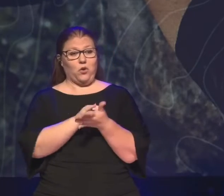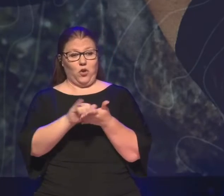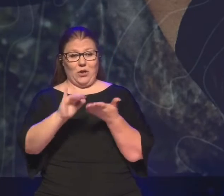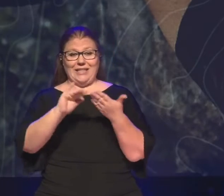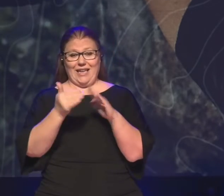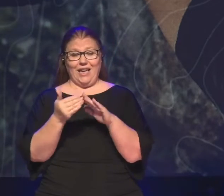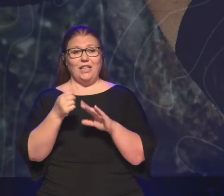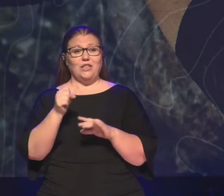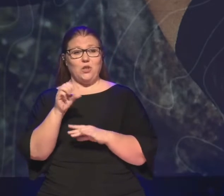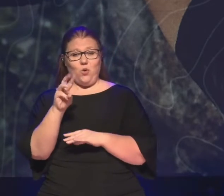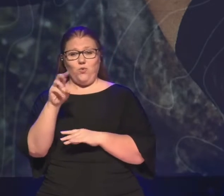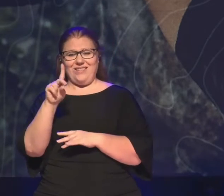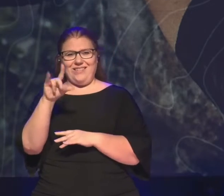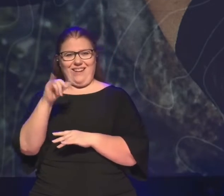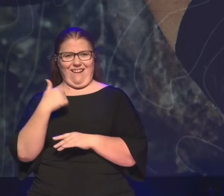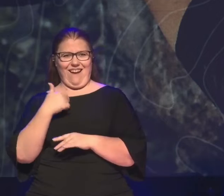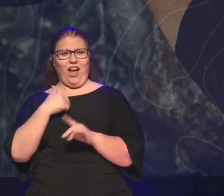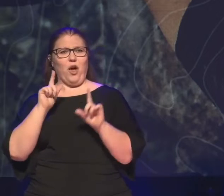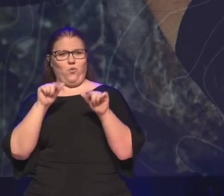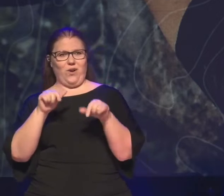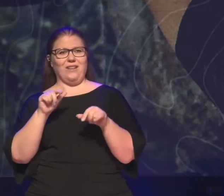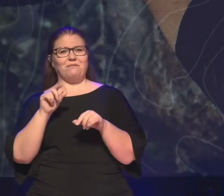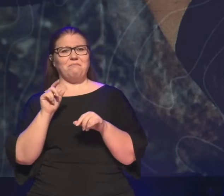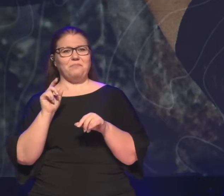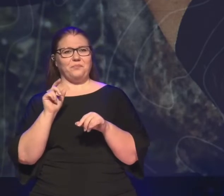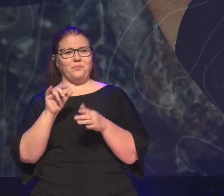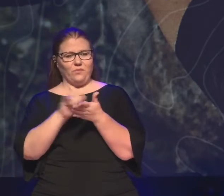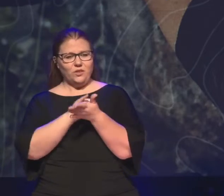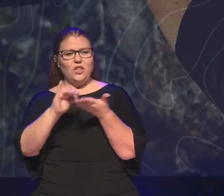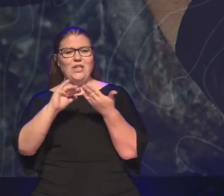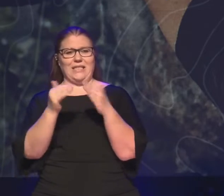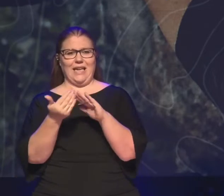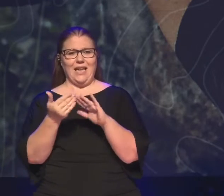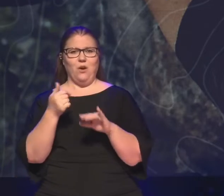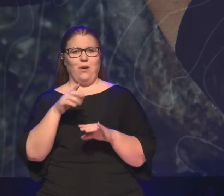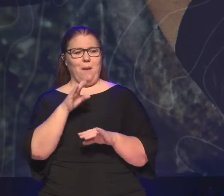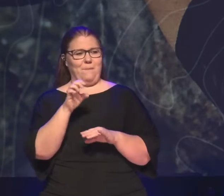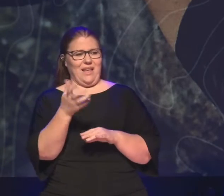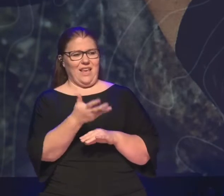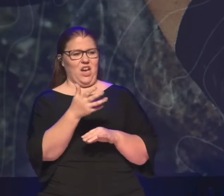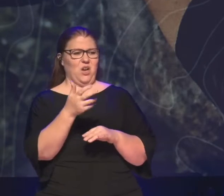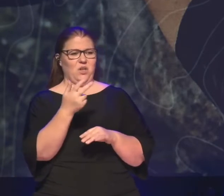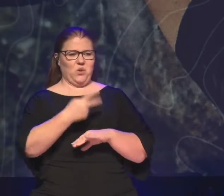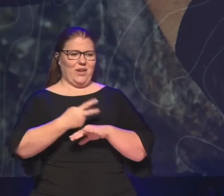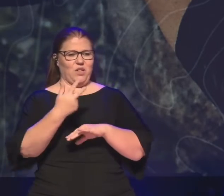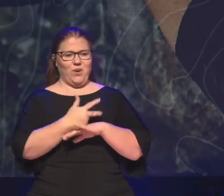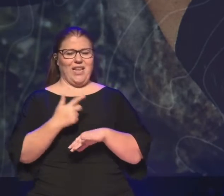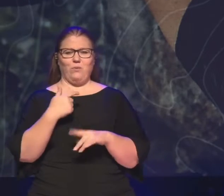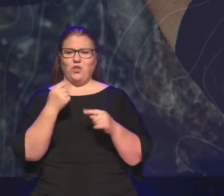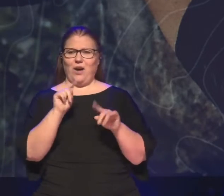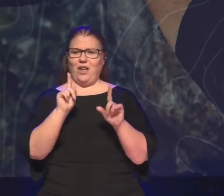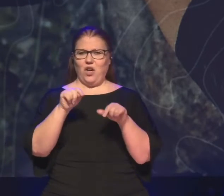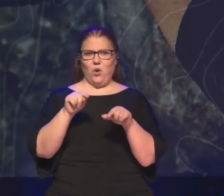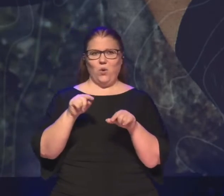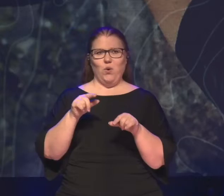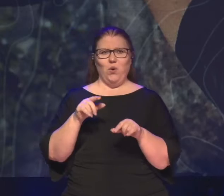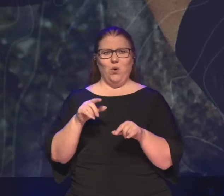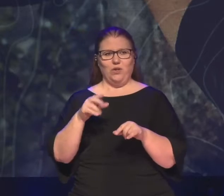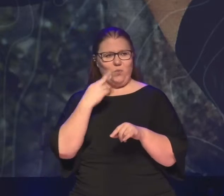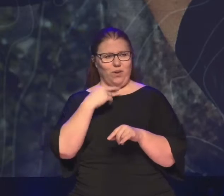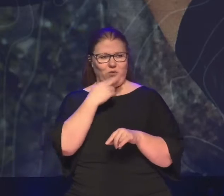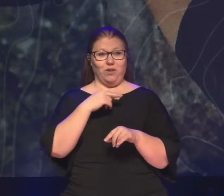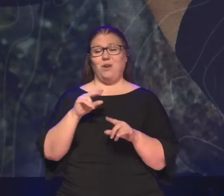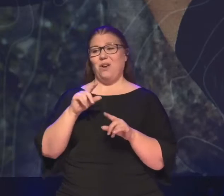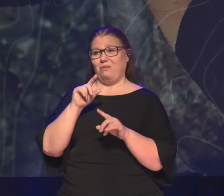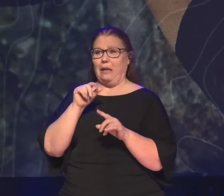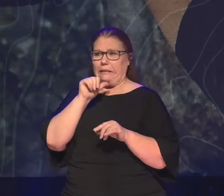So Wendy and I went down to the city and we said, we're going to be there for like 2-3 days. Let's try and hit up some of his restaurants. We didn't go to the really fancy ones. We went to the